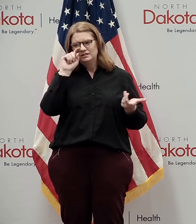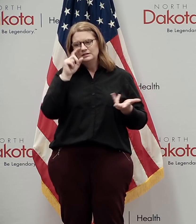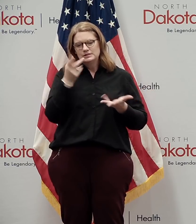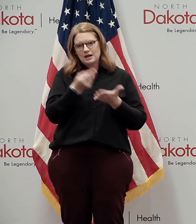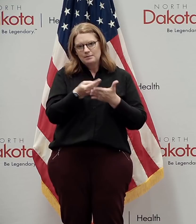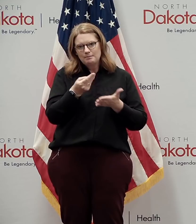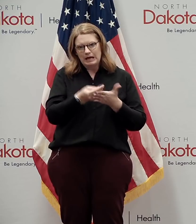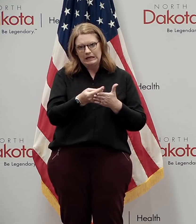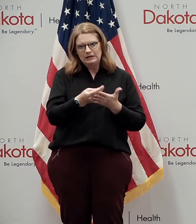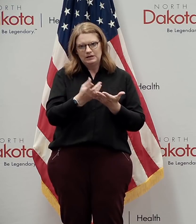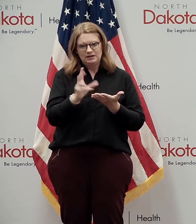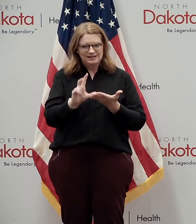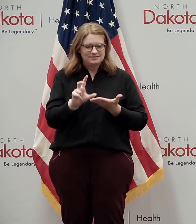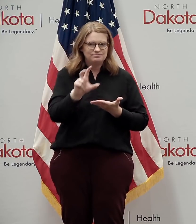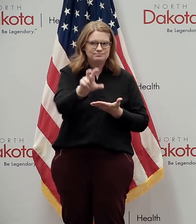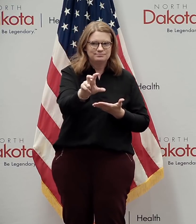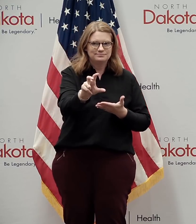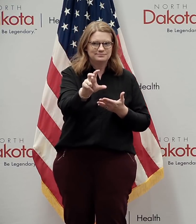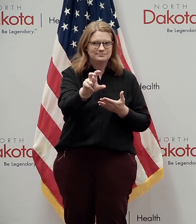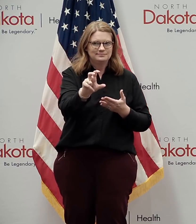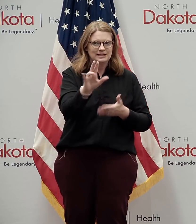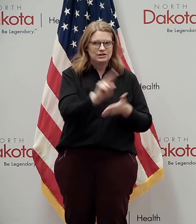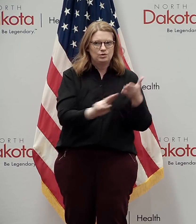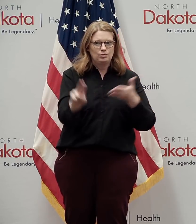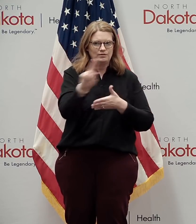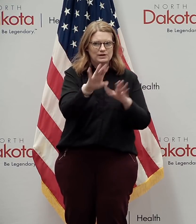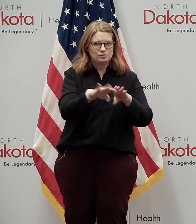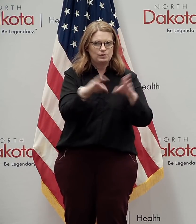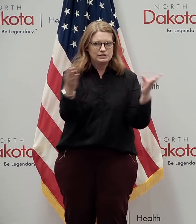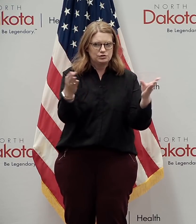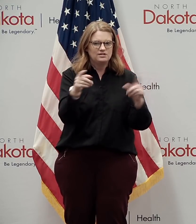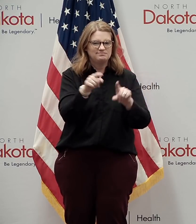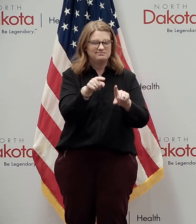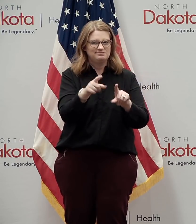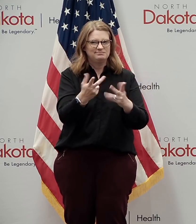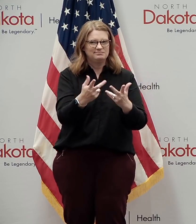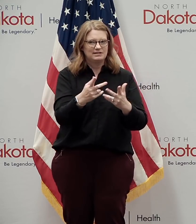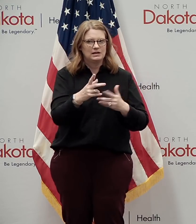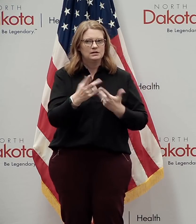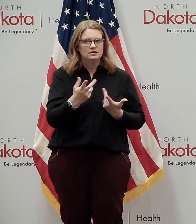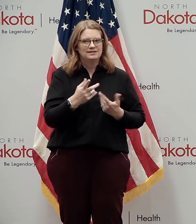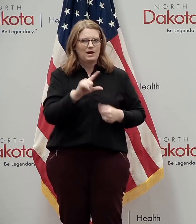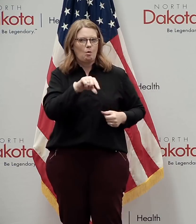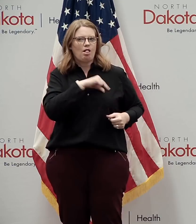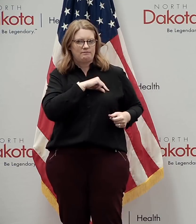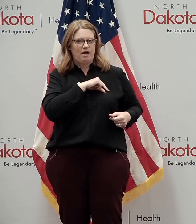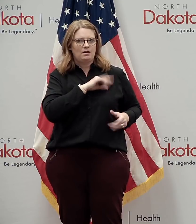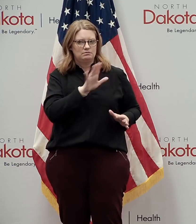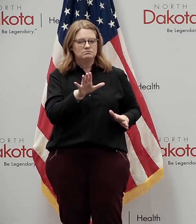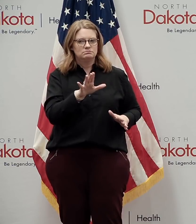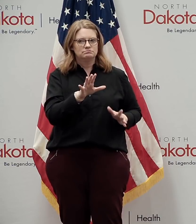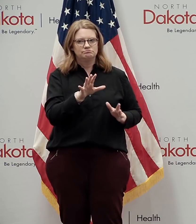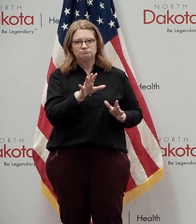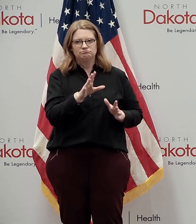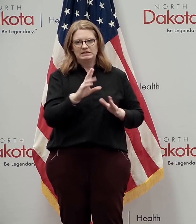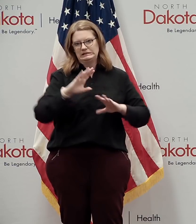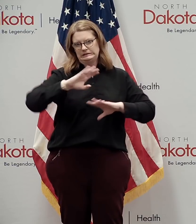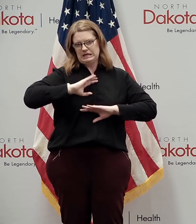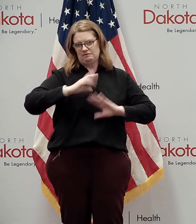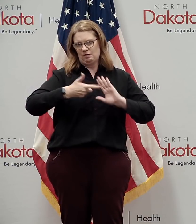dollars into higher education, a restart was a qualifying element. Happy to support that as